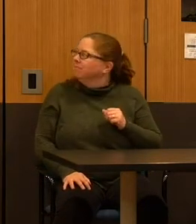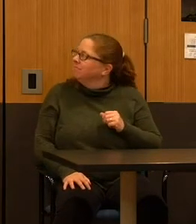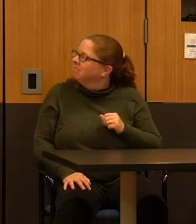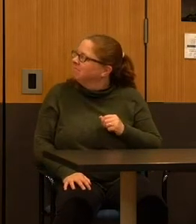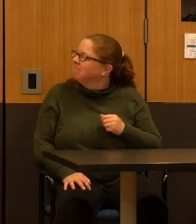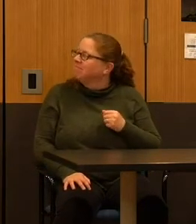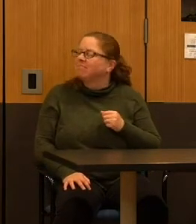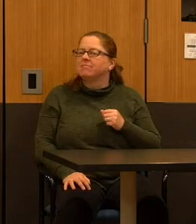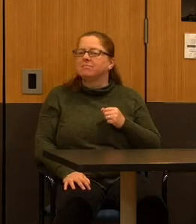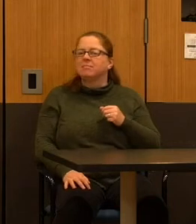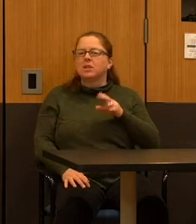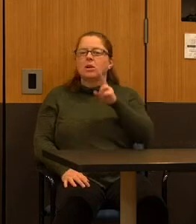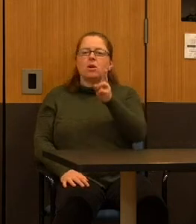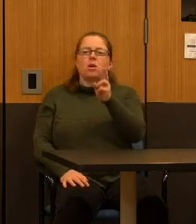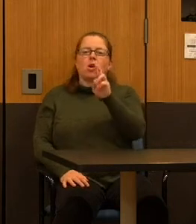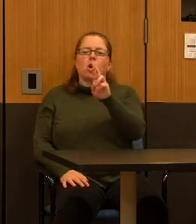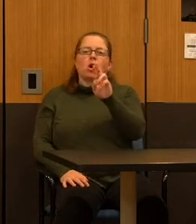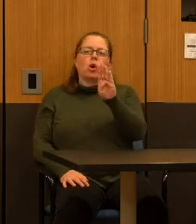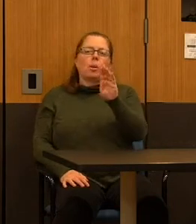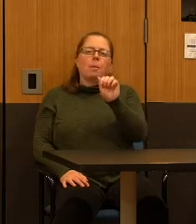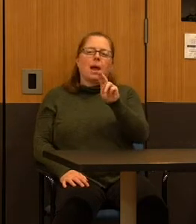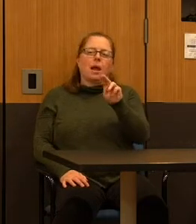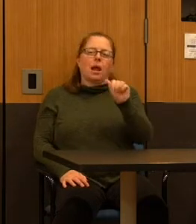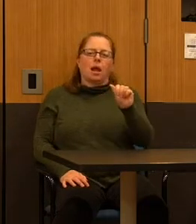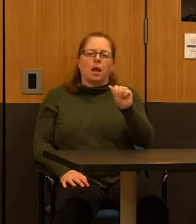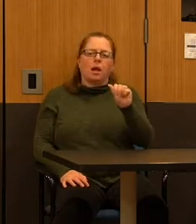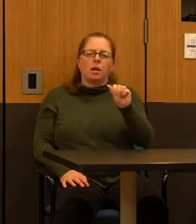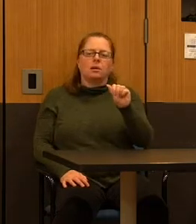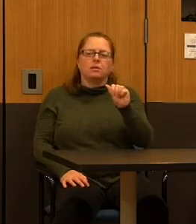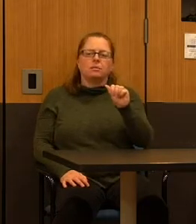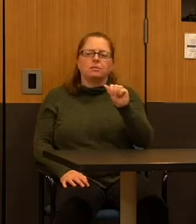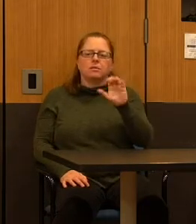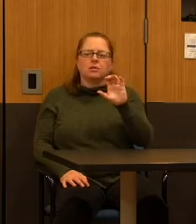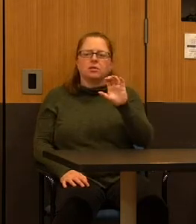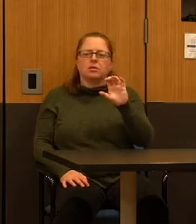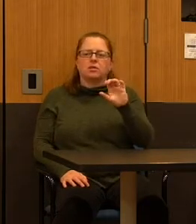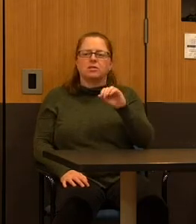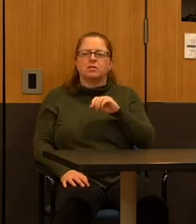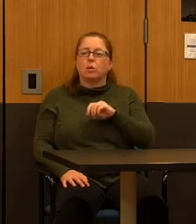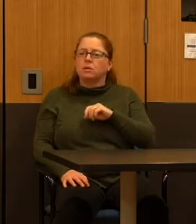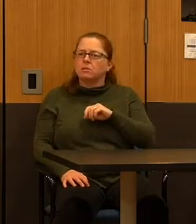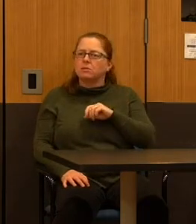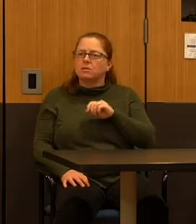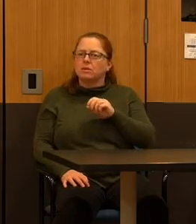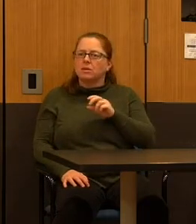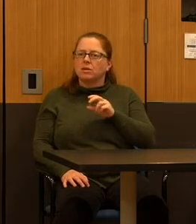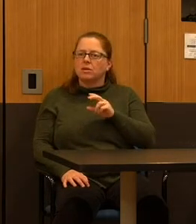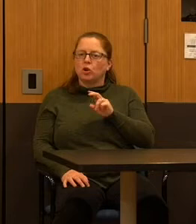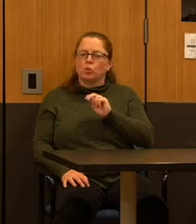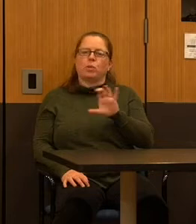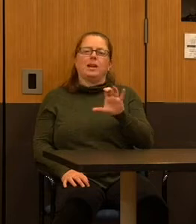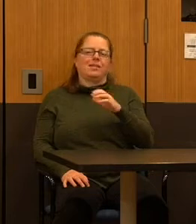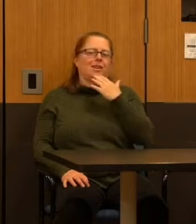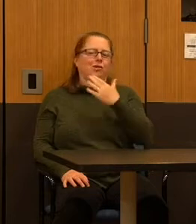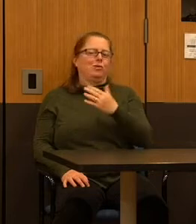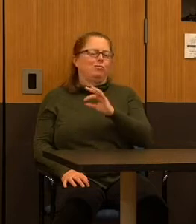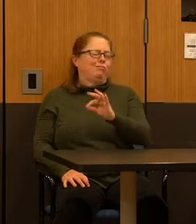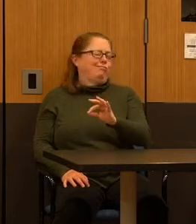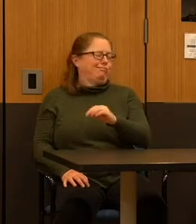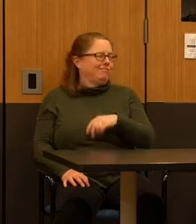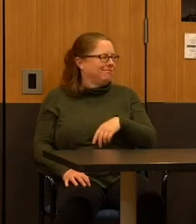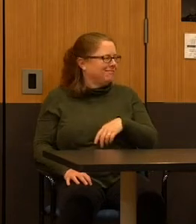Access in Urbana-Champaign is significant not only for making kind of the